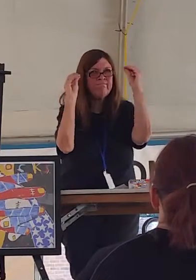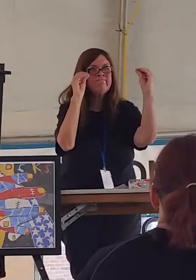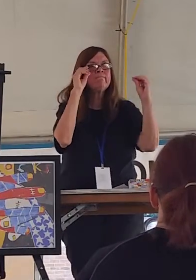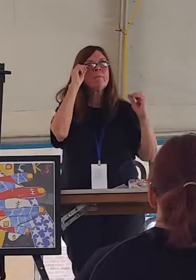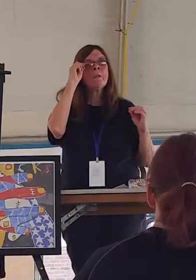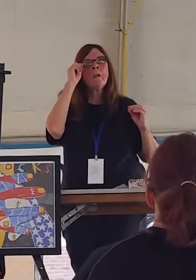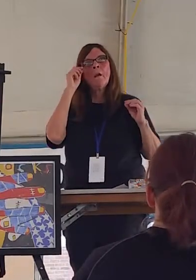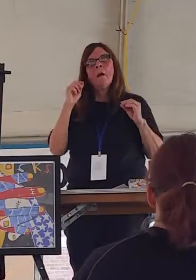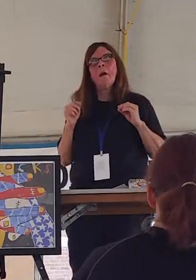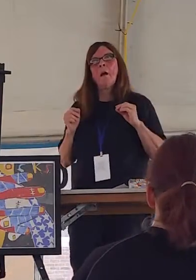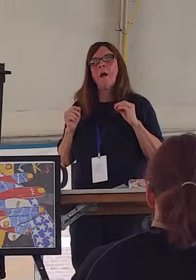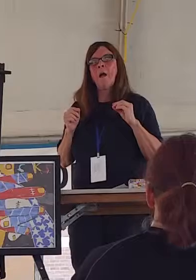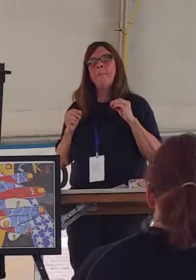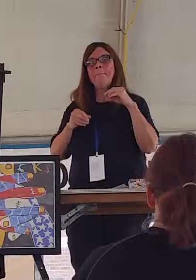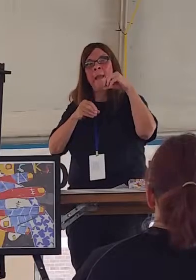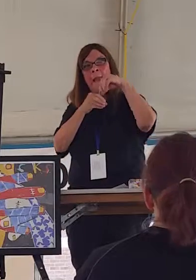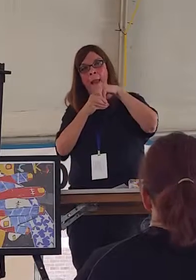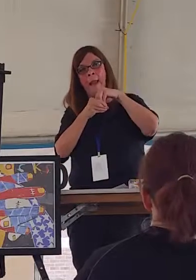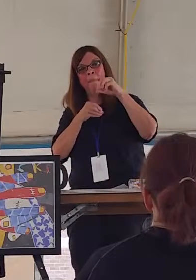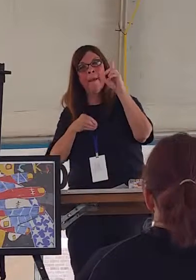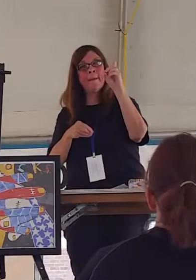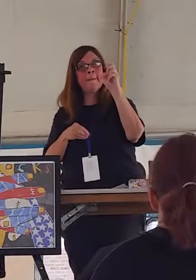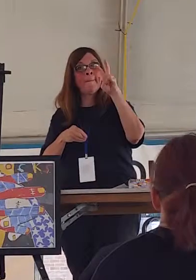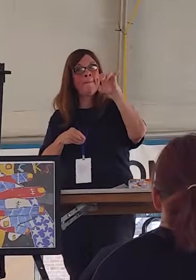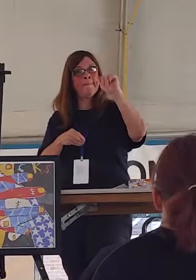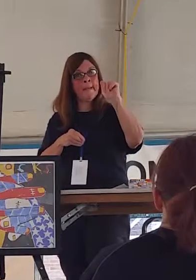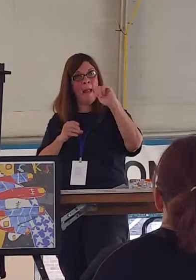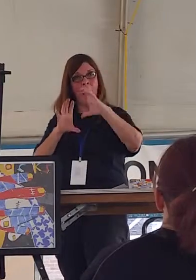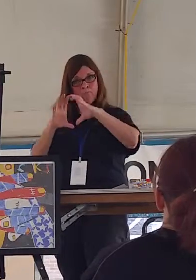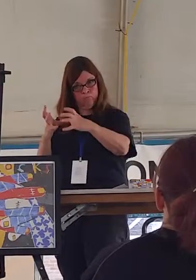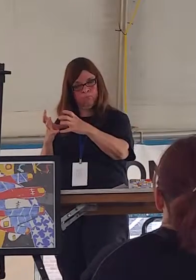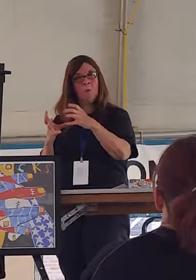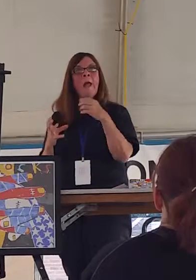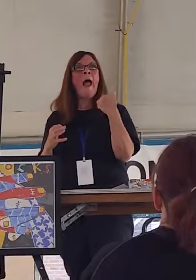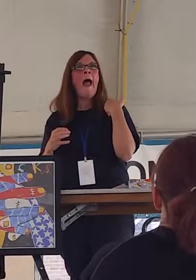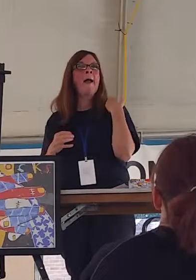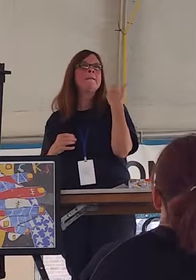the education of deaf people. I try to educate people about it.